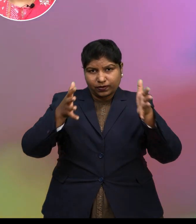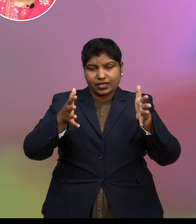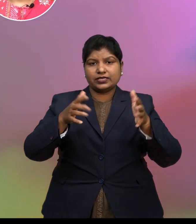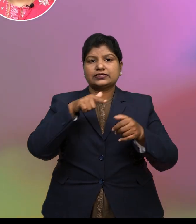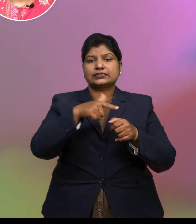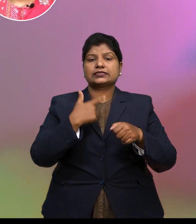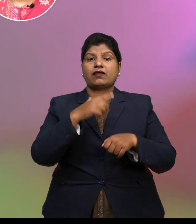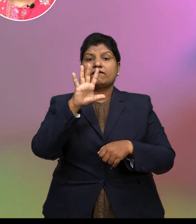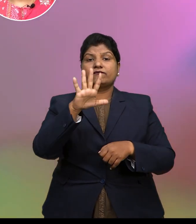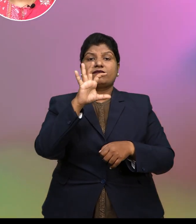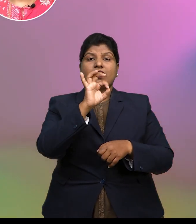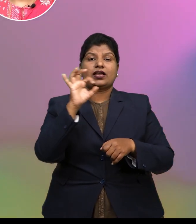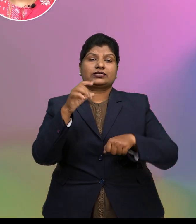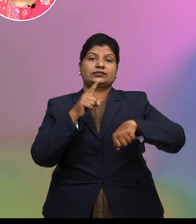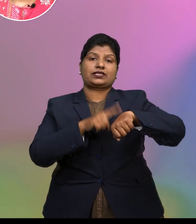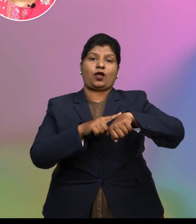500 times